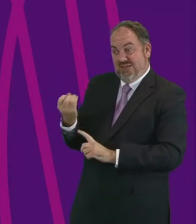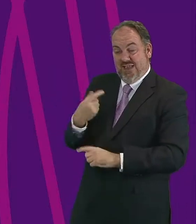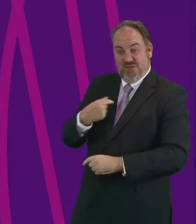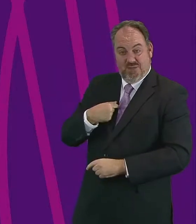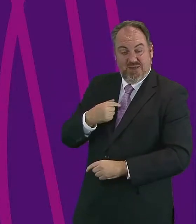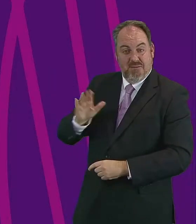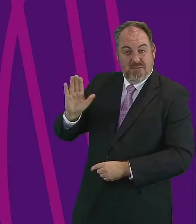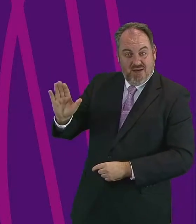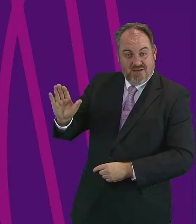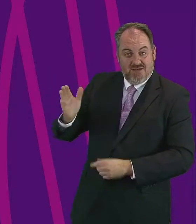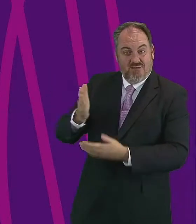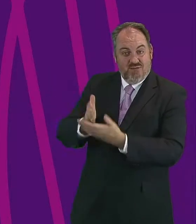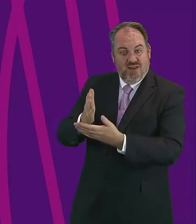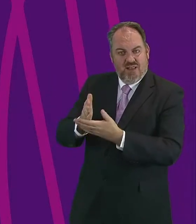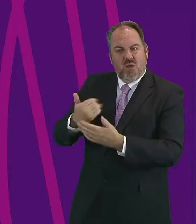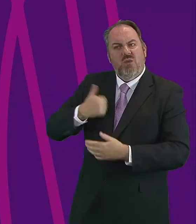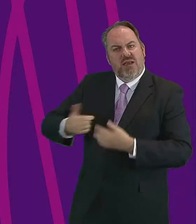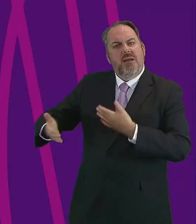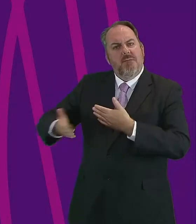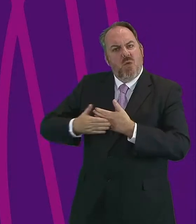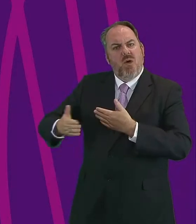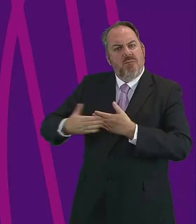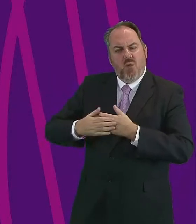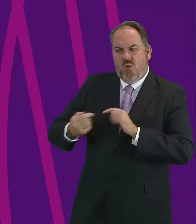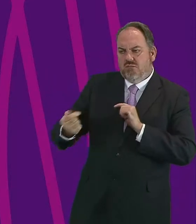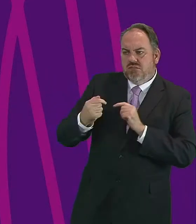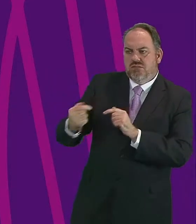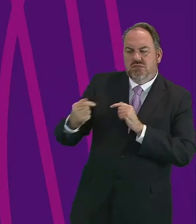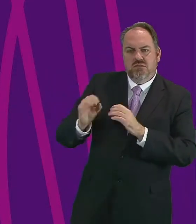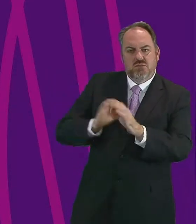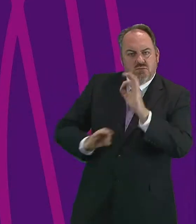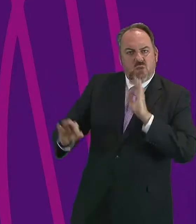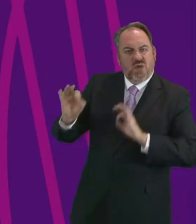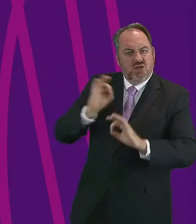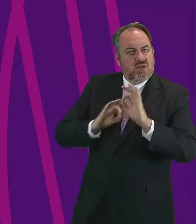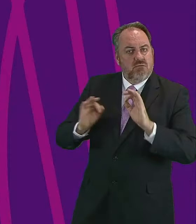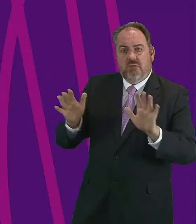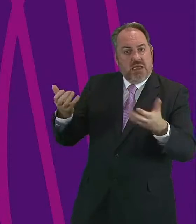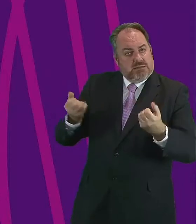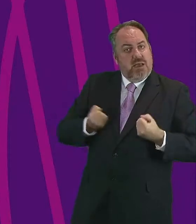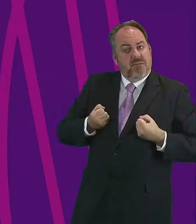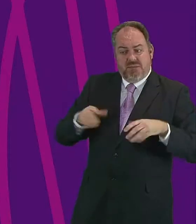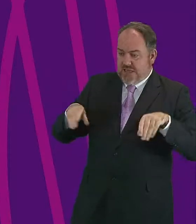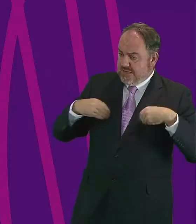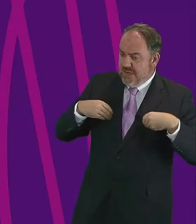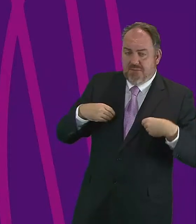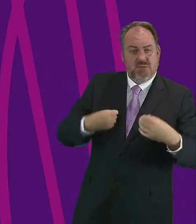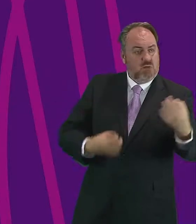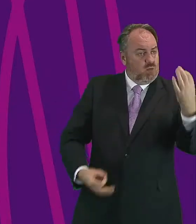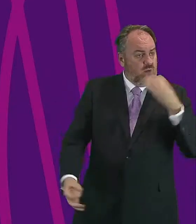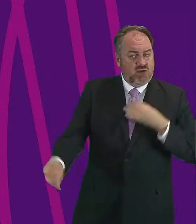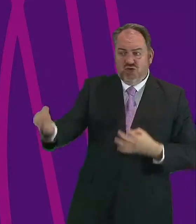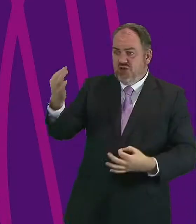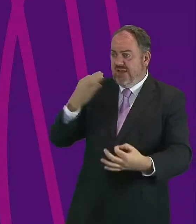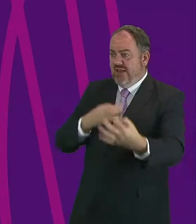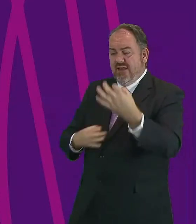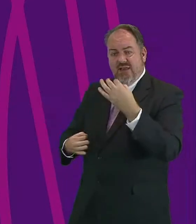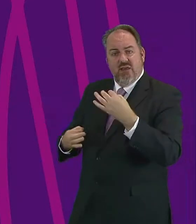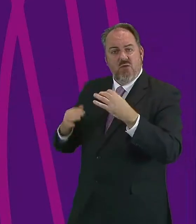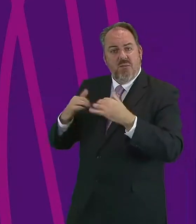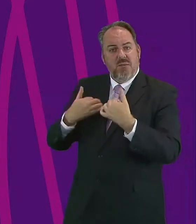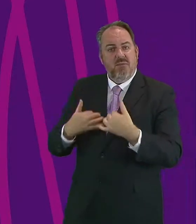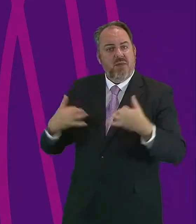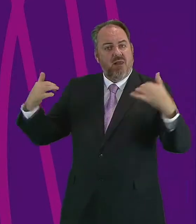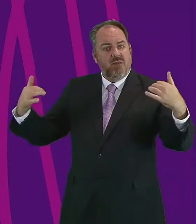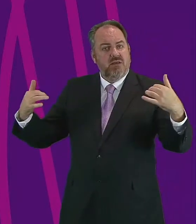need to have more scrutiny. We've made that clear. I want Mr Sarwar and others to understand, as I'm sure he does, the real need to